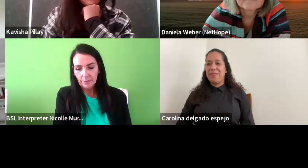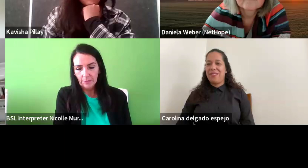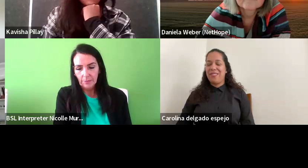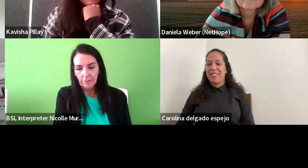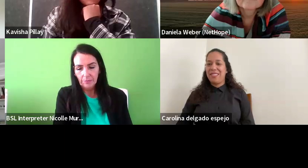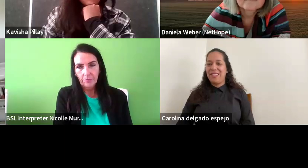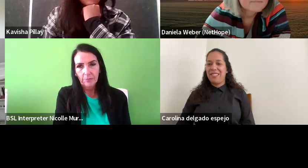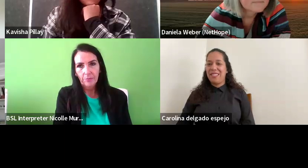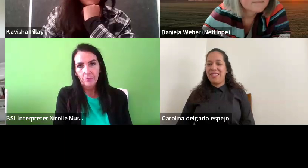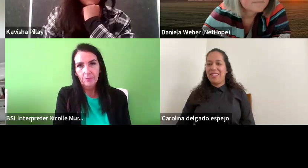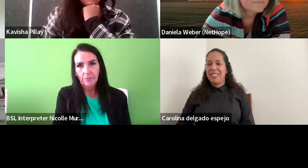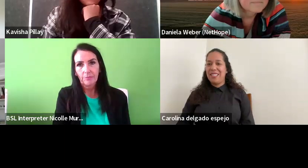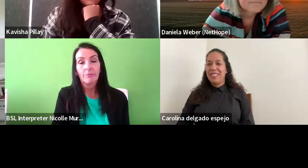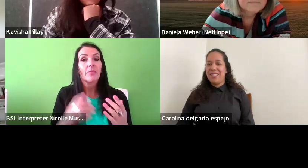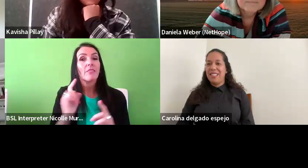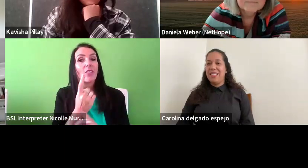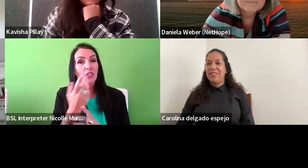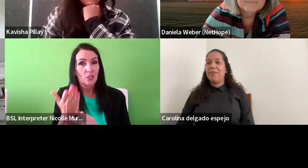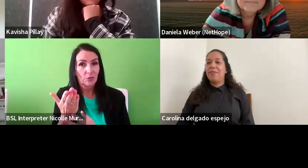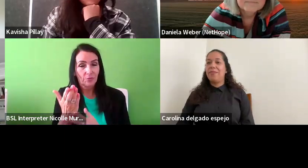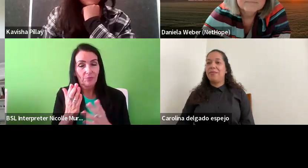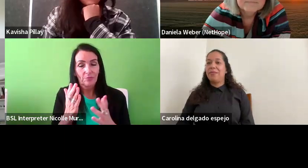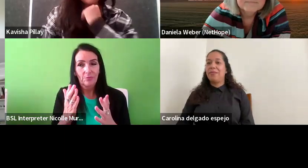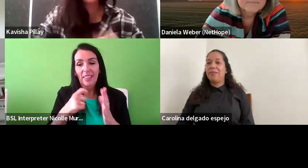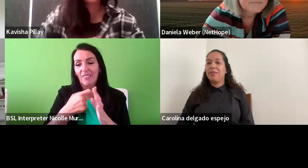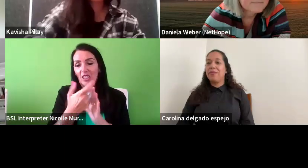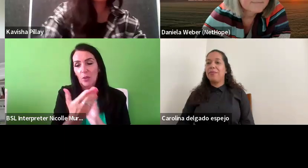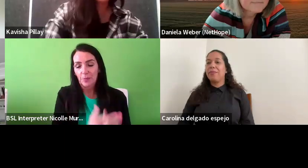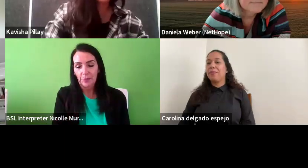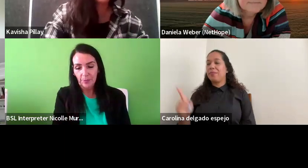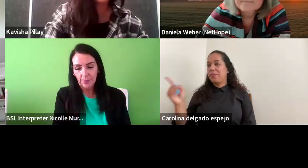have discussed today. I'll start with you, Kavisha.